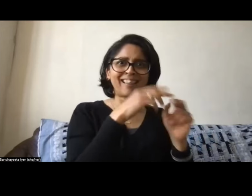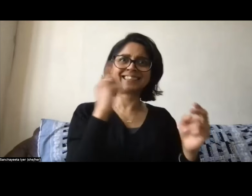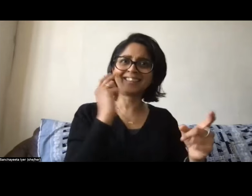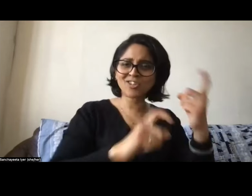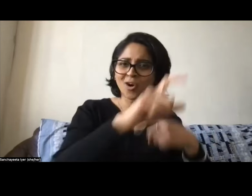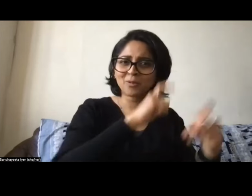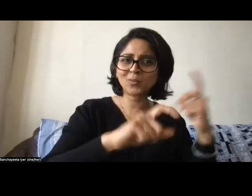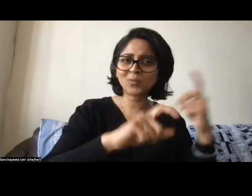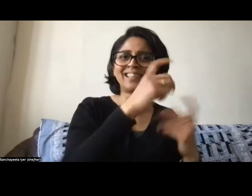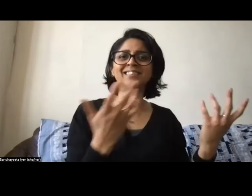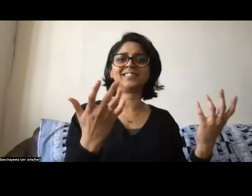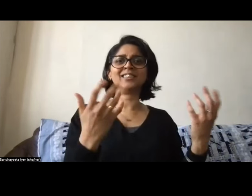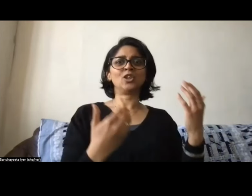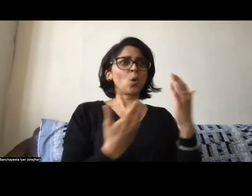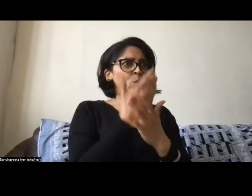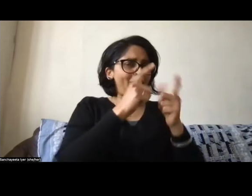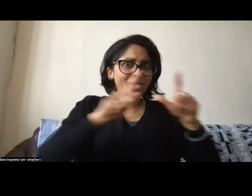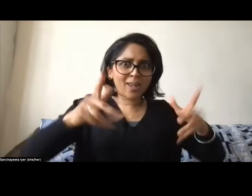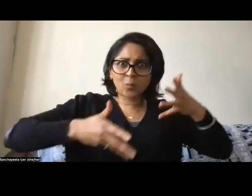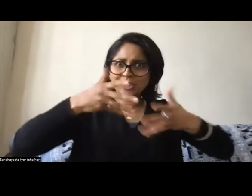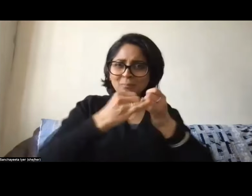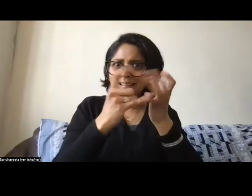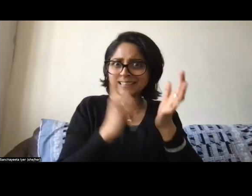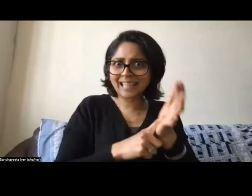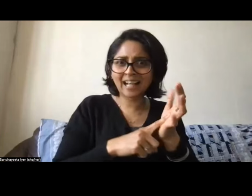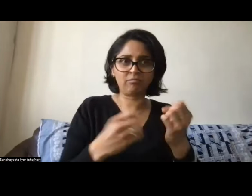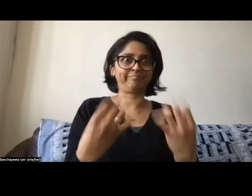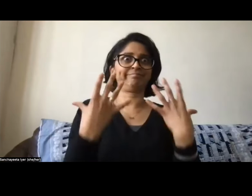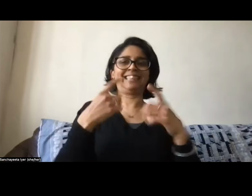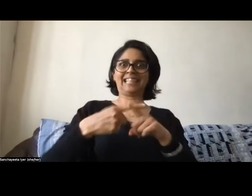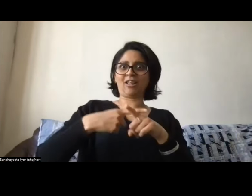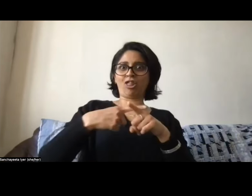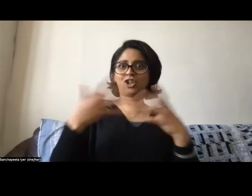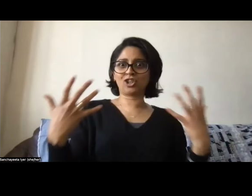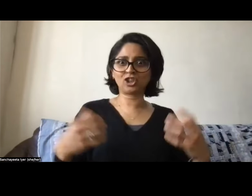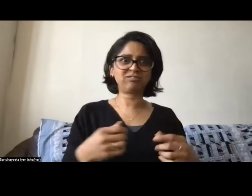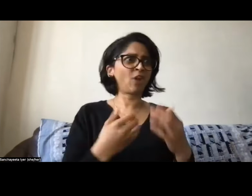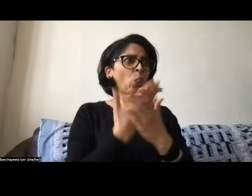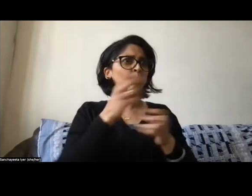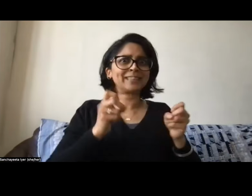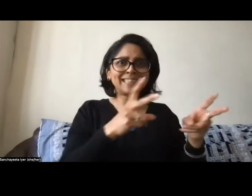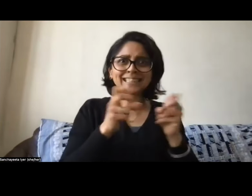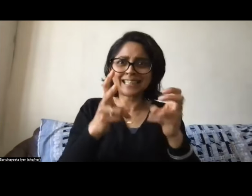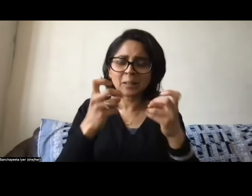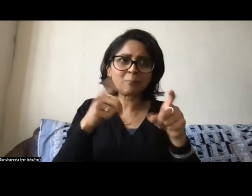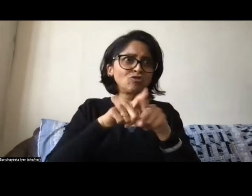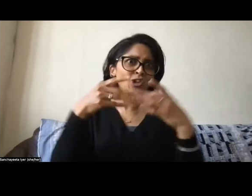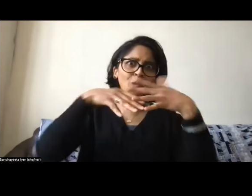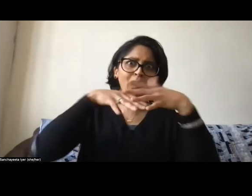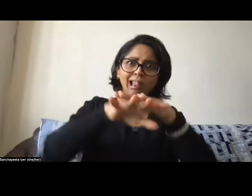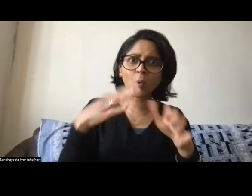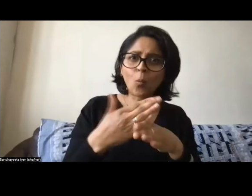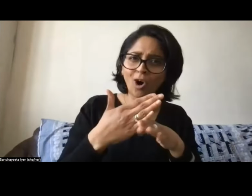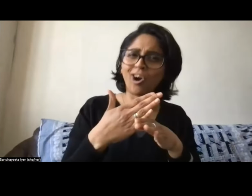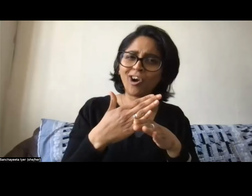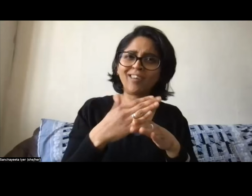having to embed themselves in a whole new culture and community in a new country, learn a new language and learn English, and how